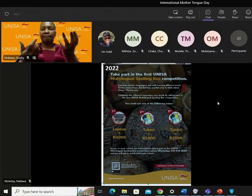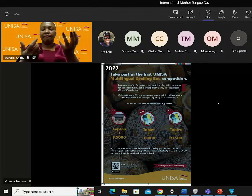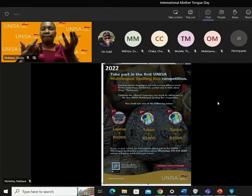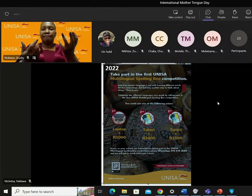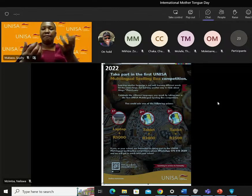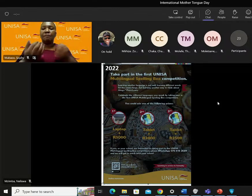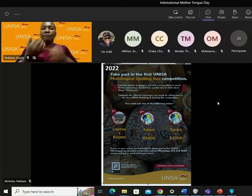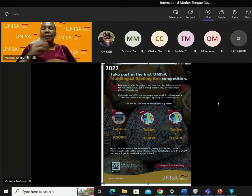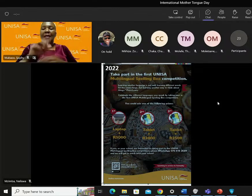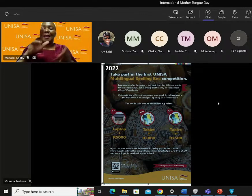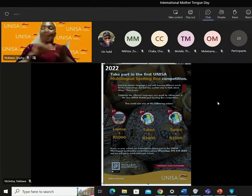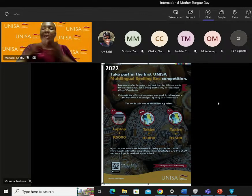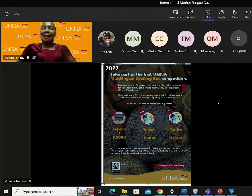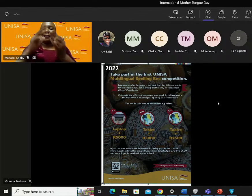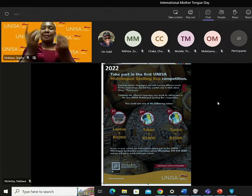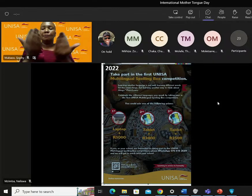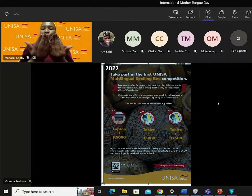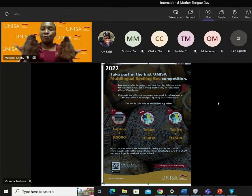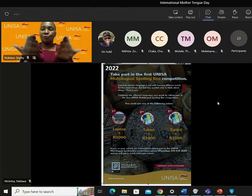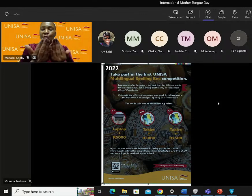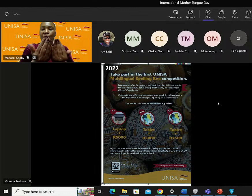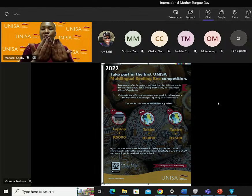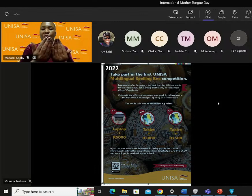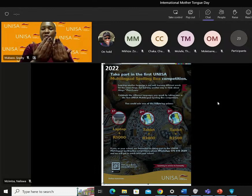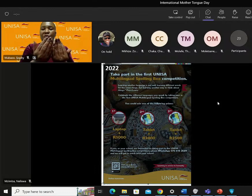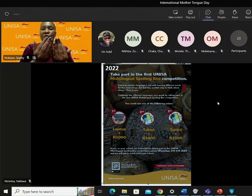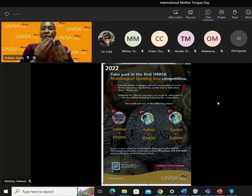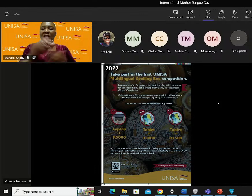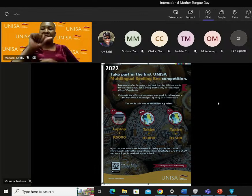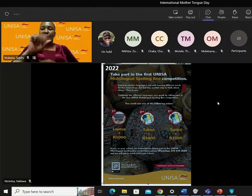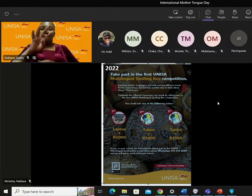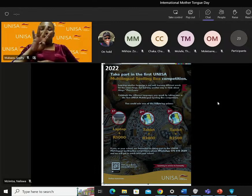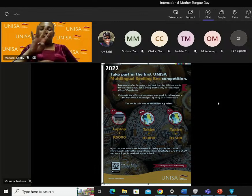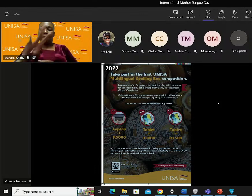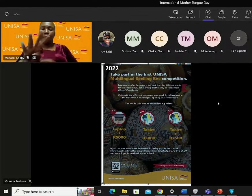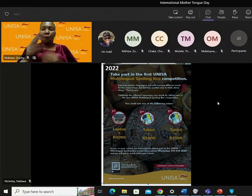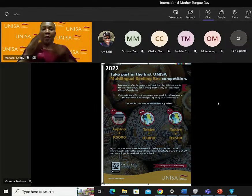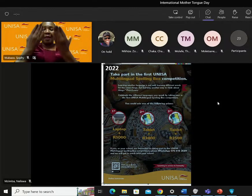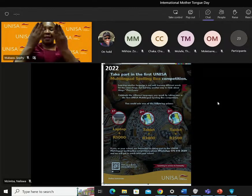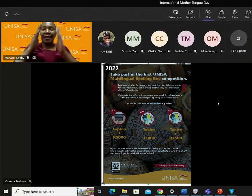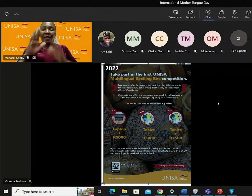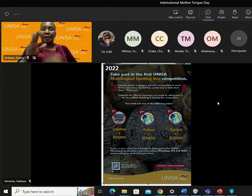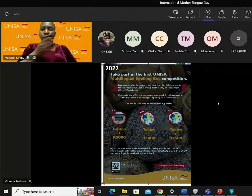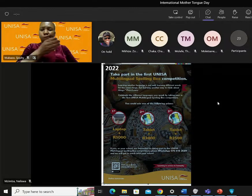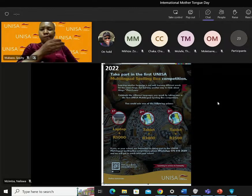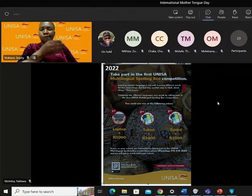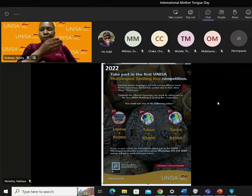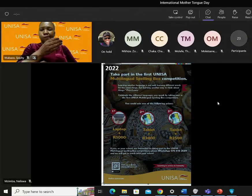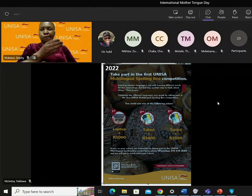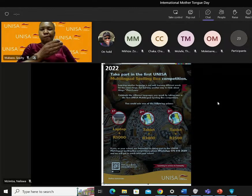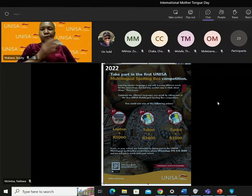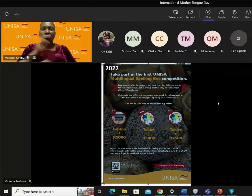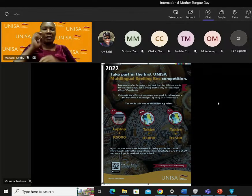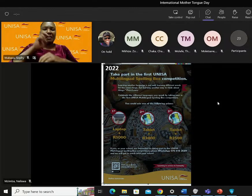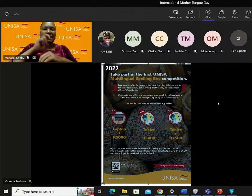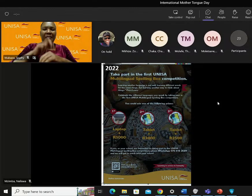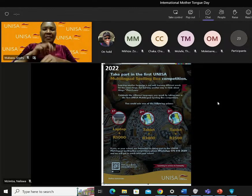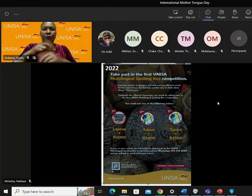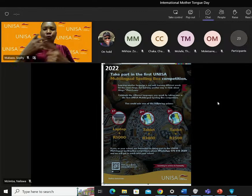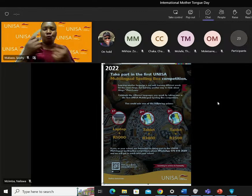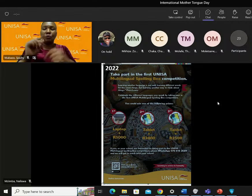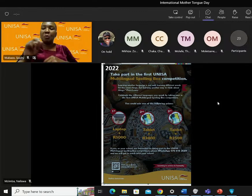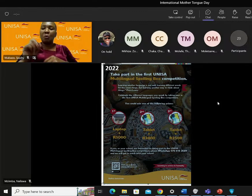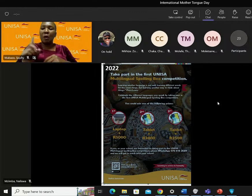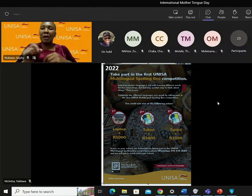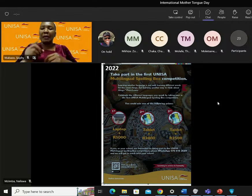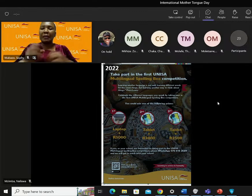19 schools, and 64 learners attended, and what they were required to do was to